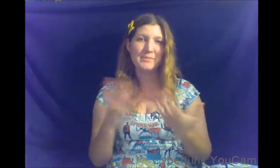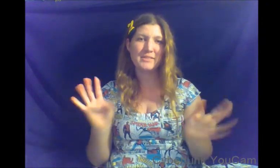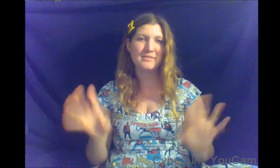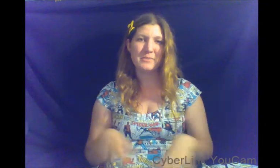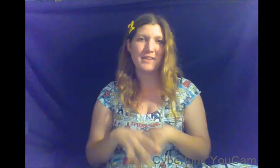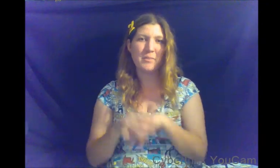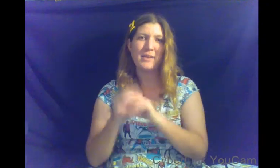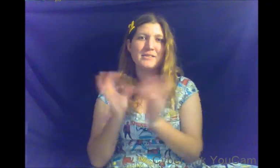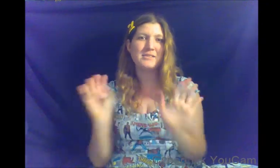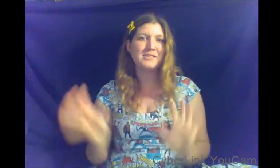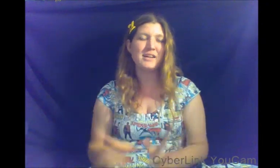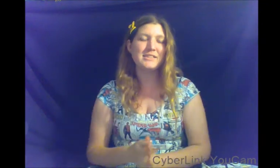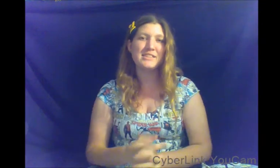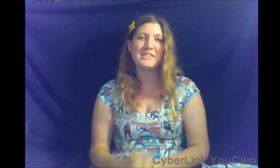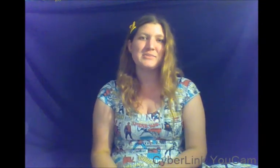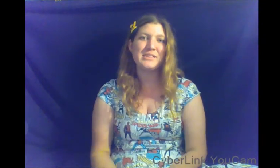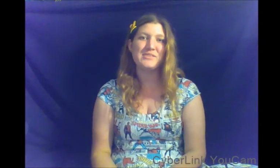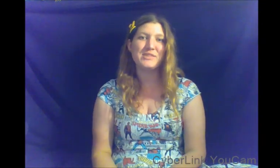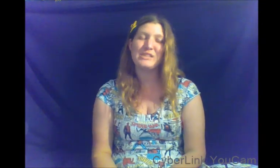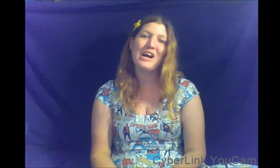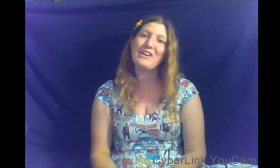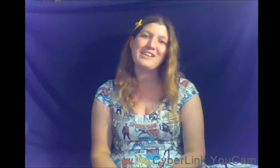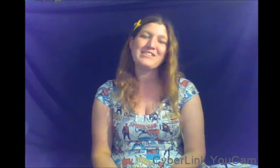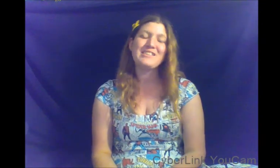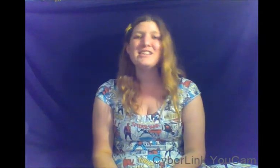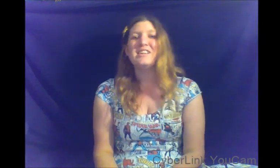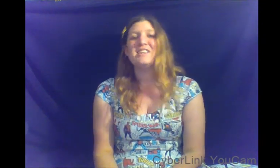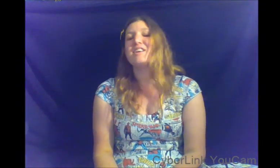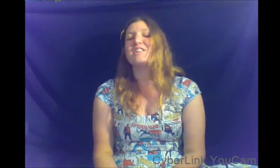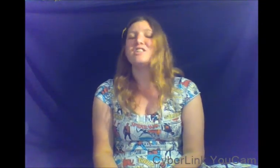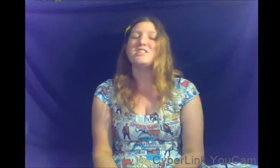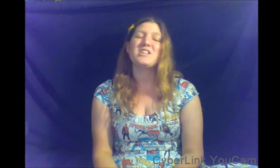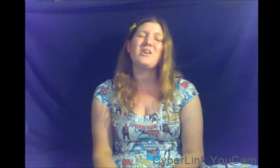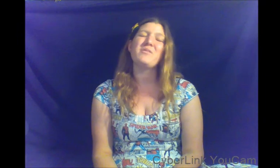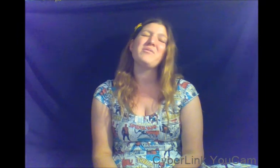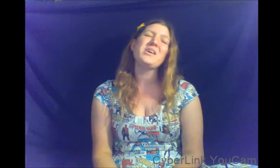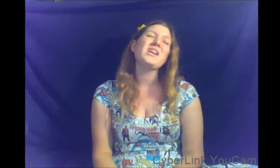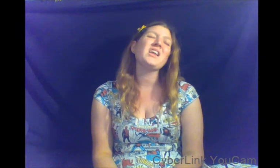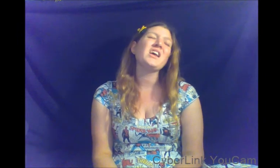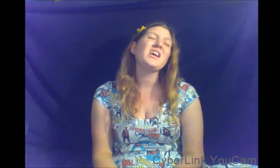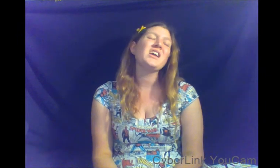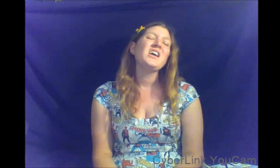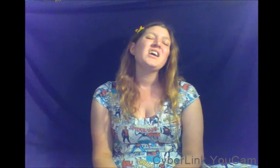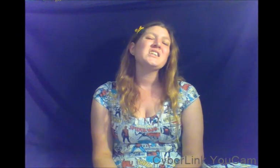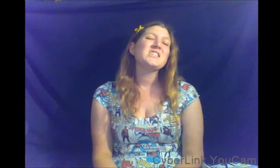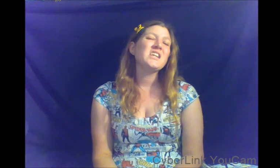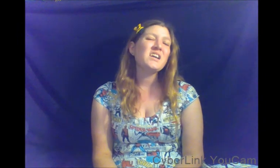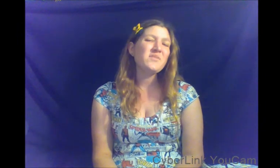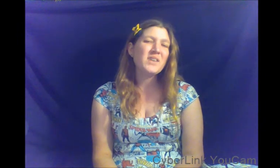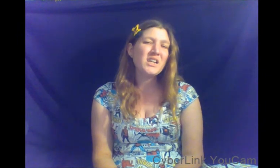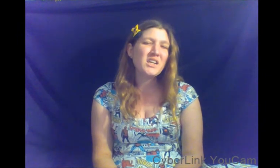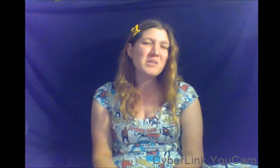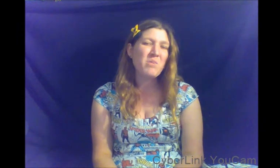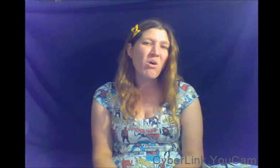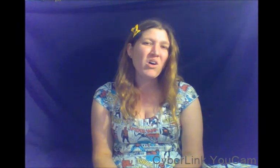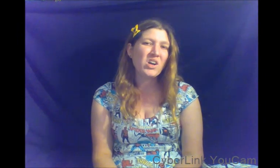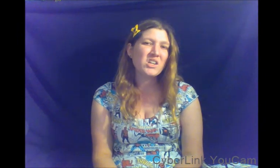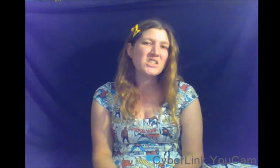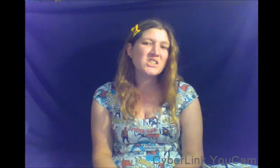I mean, everybody does it just with a different song, and eventually you just go, really? It's not fun anymore, just,